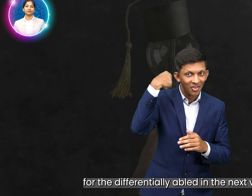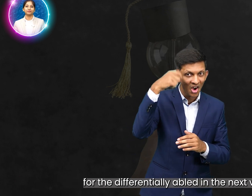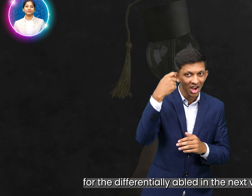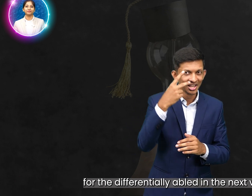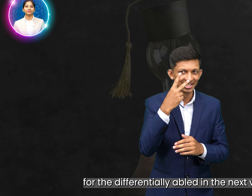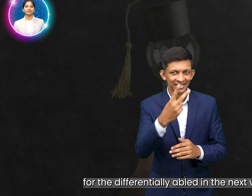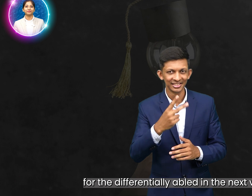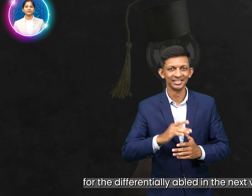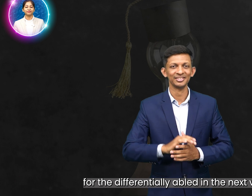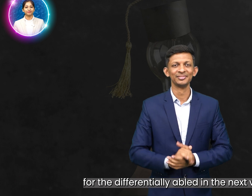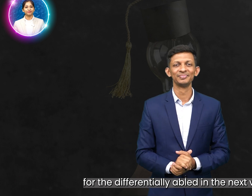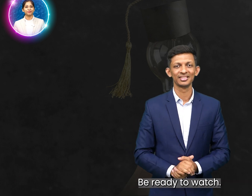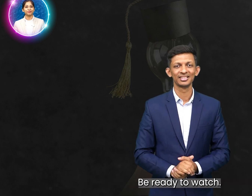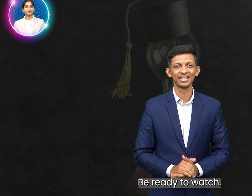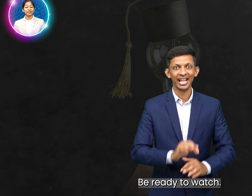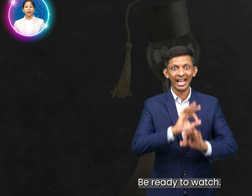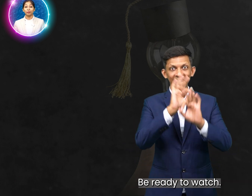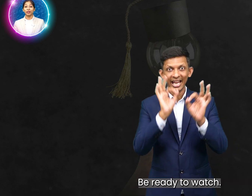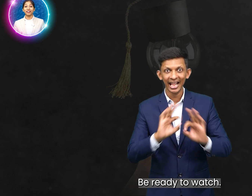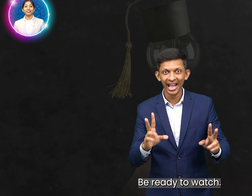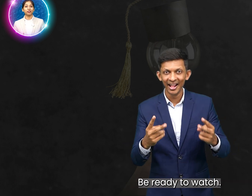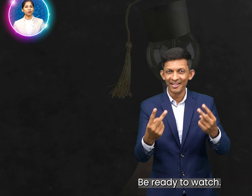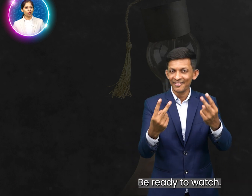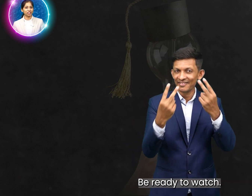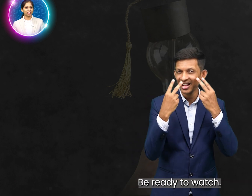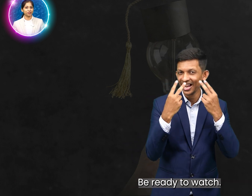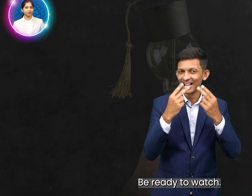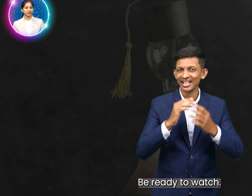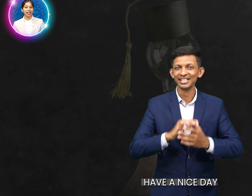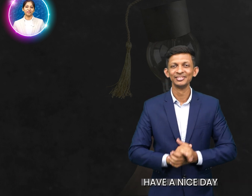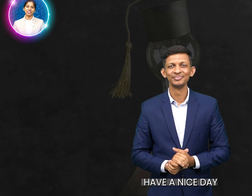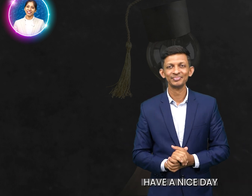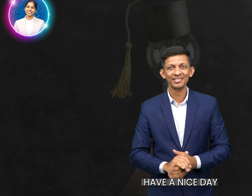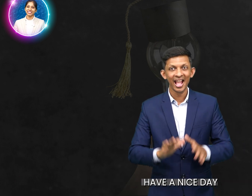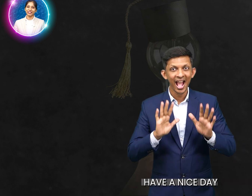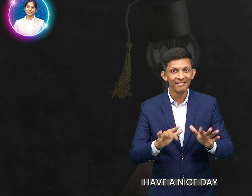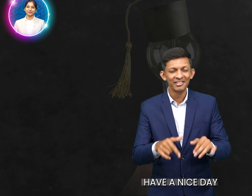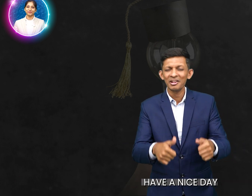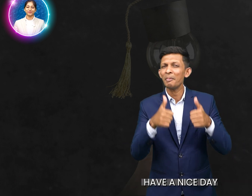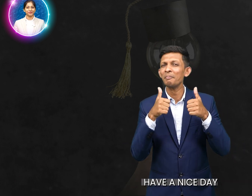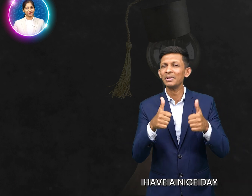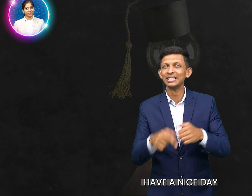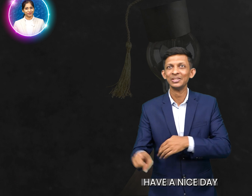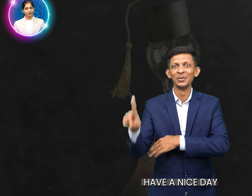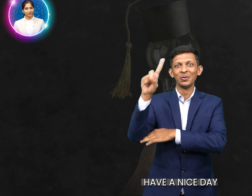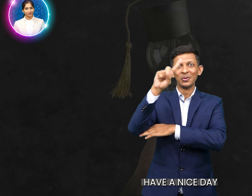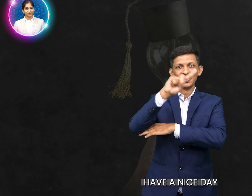Be ready to watch. Have a nice day.